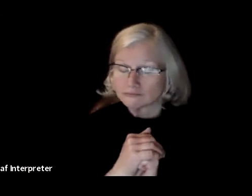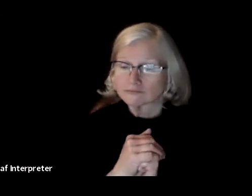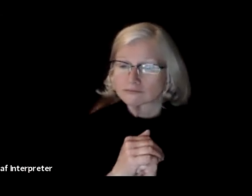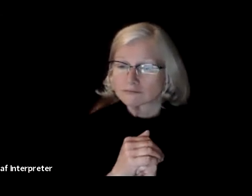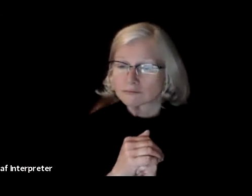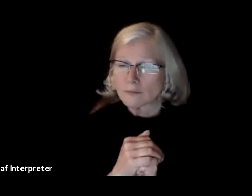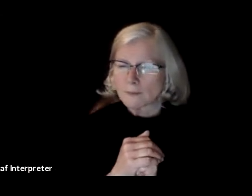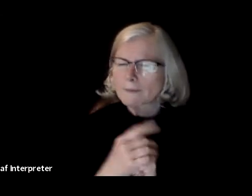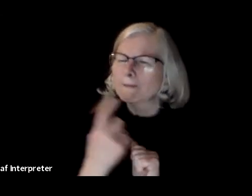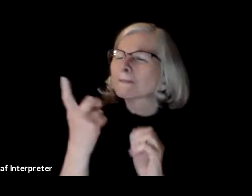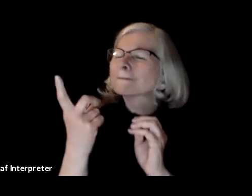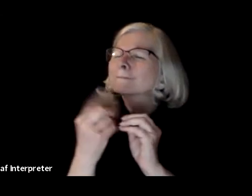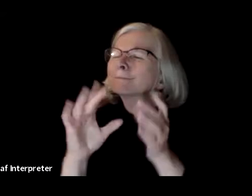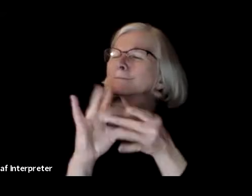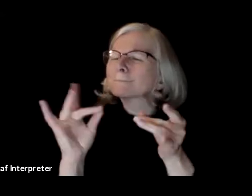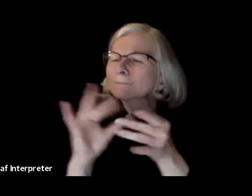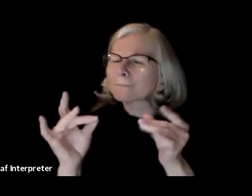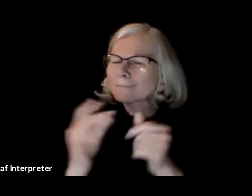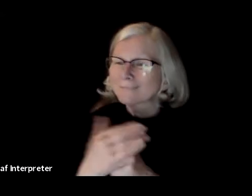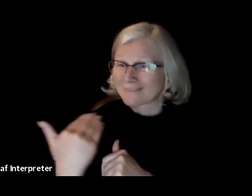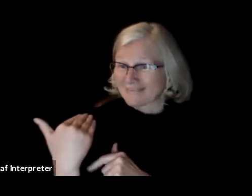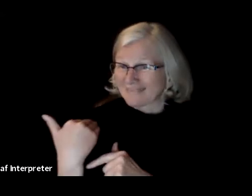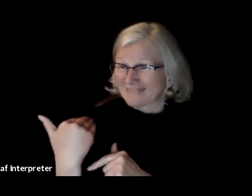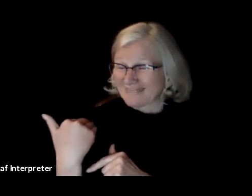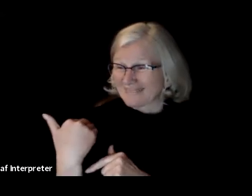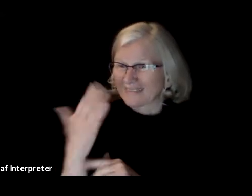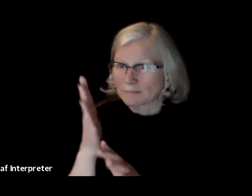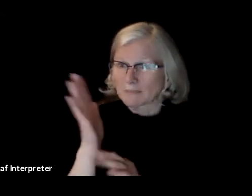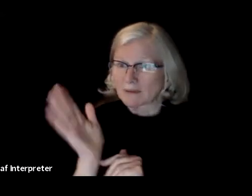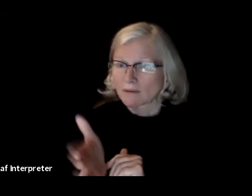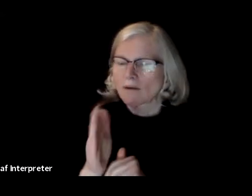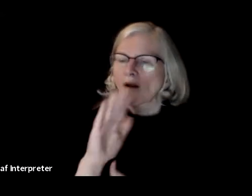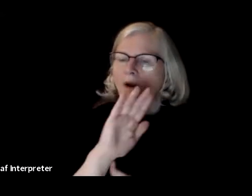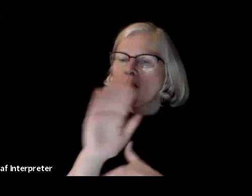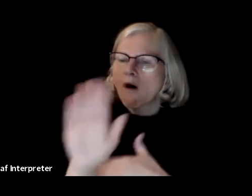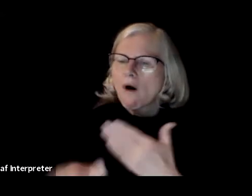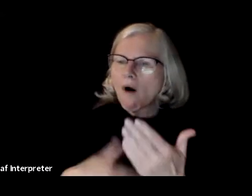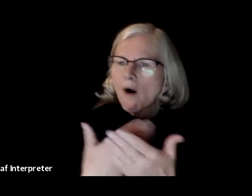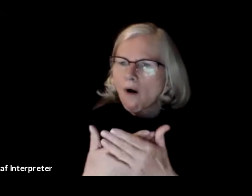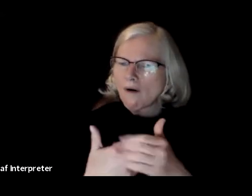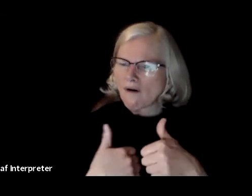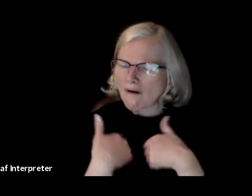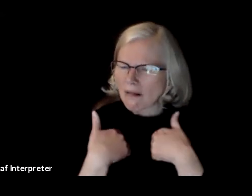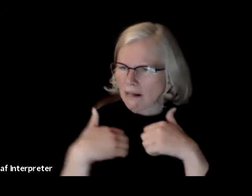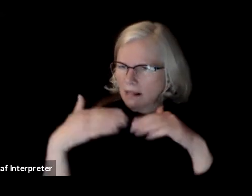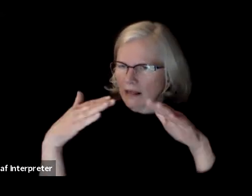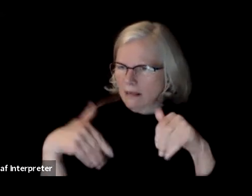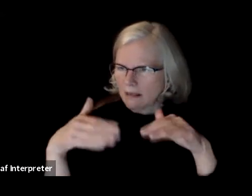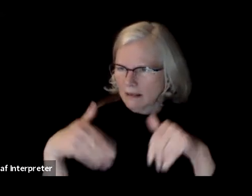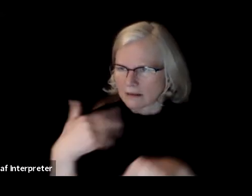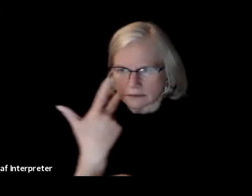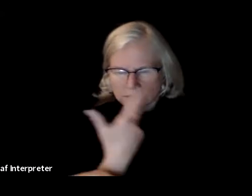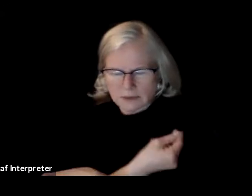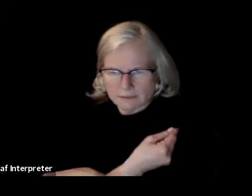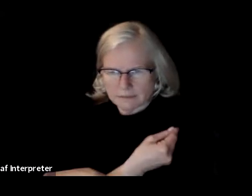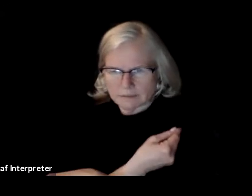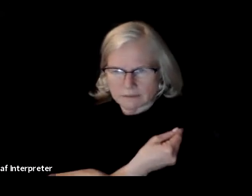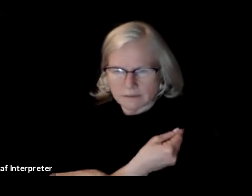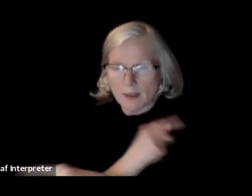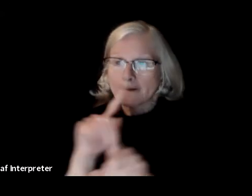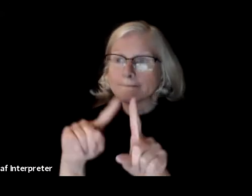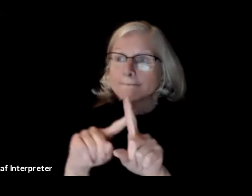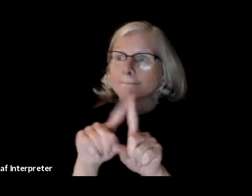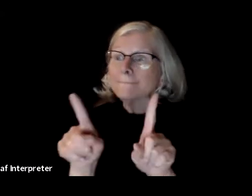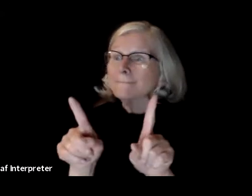said. Since all residents in our settings are not yet vaccinated, it's still going to be essential for our communities to follow